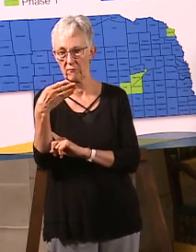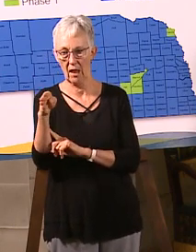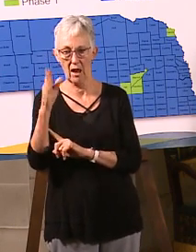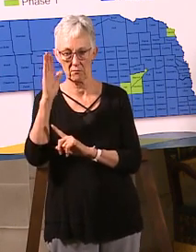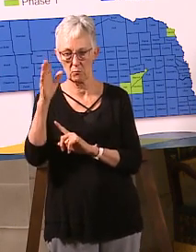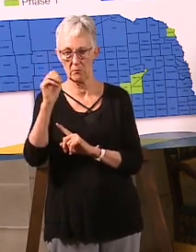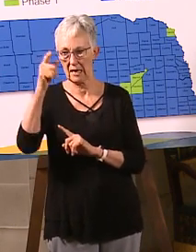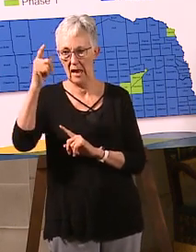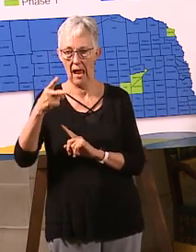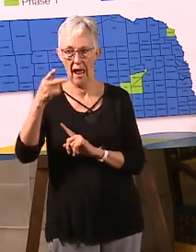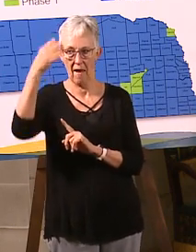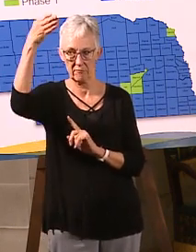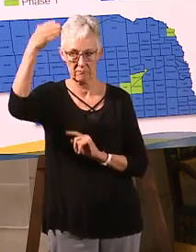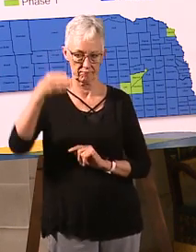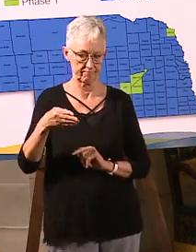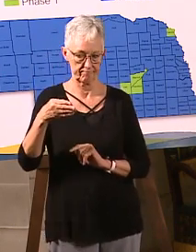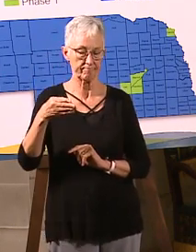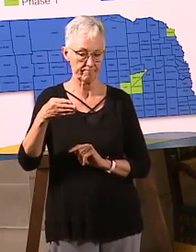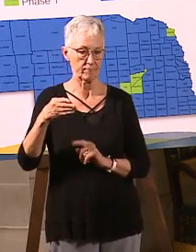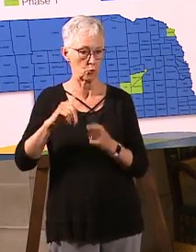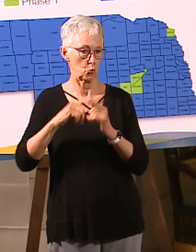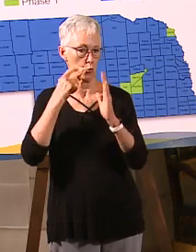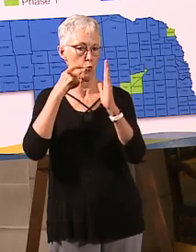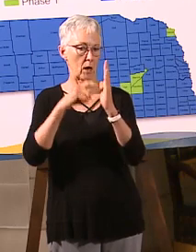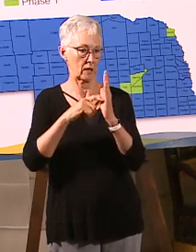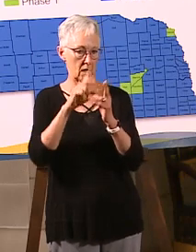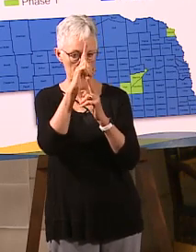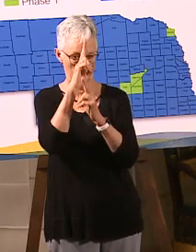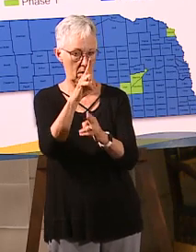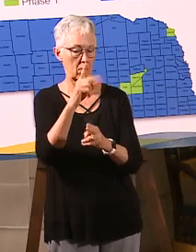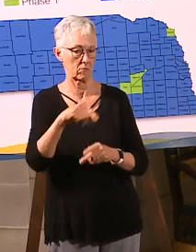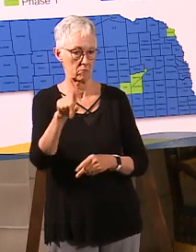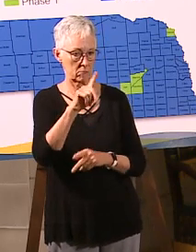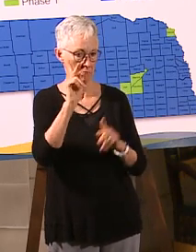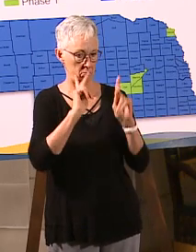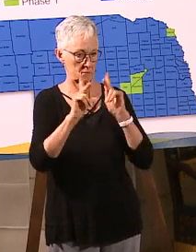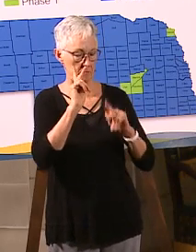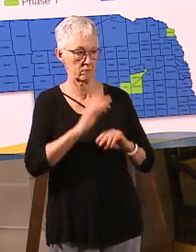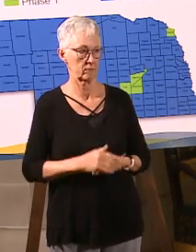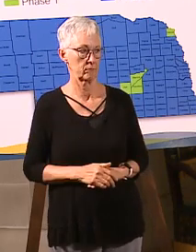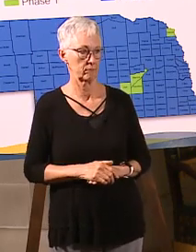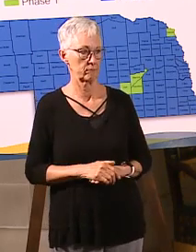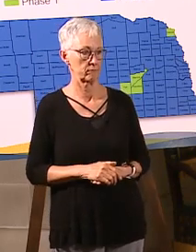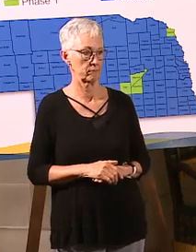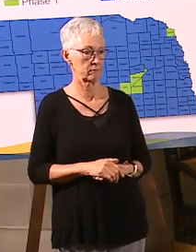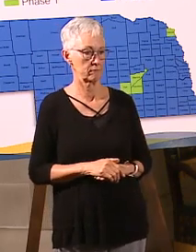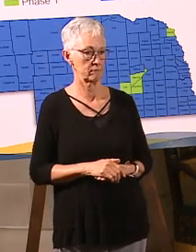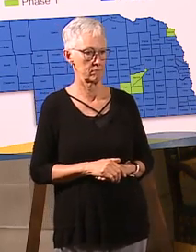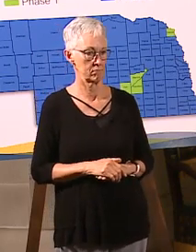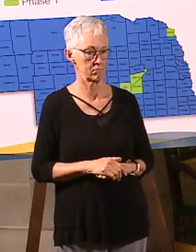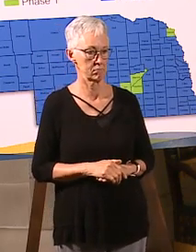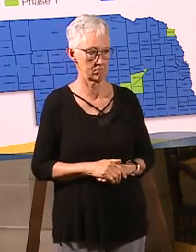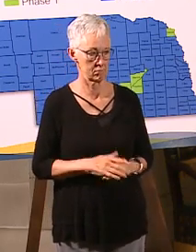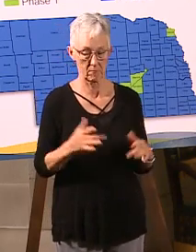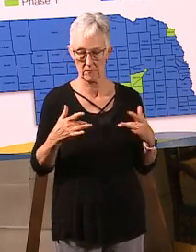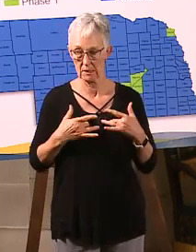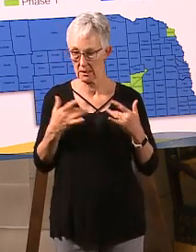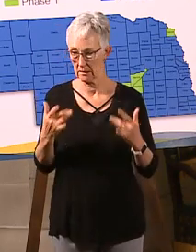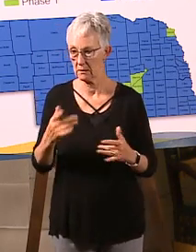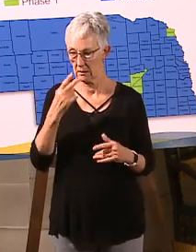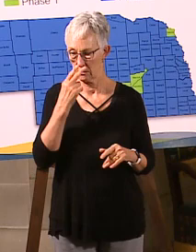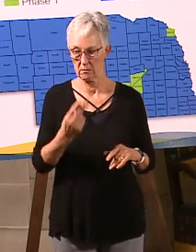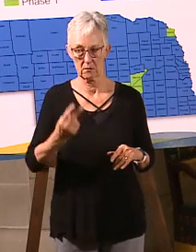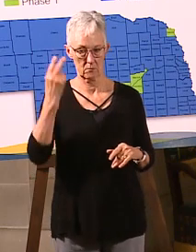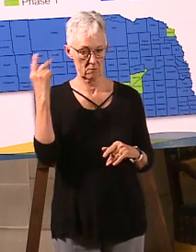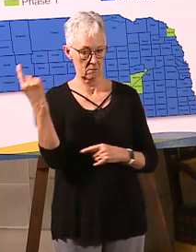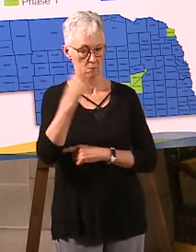those folks. Also, again, normally on Memorial Day, we're doing lots of events to be able to recognize all those men and women who have